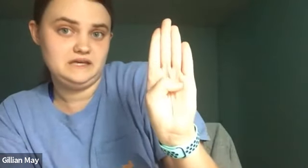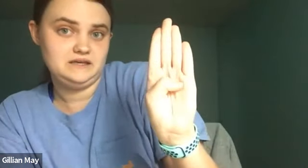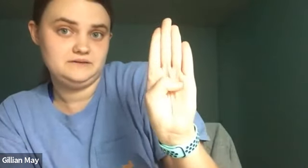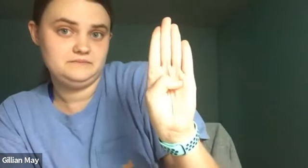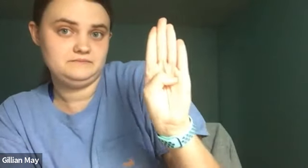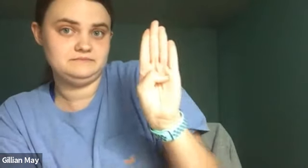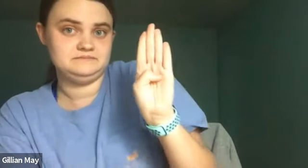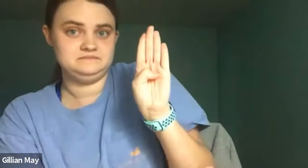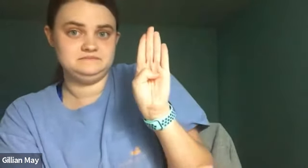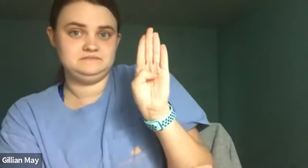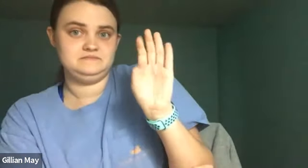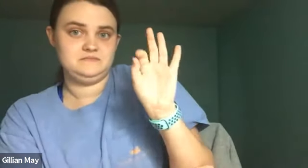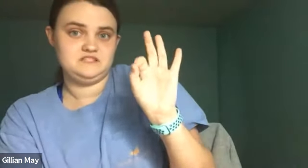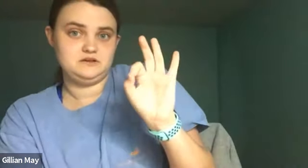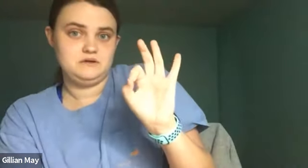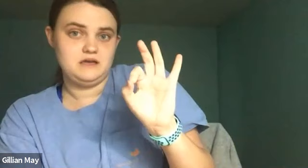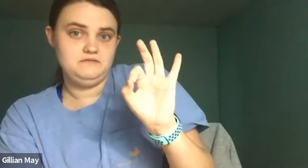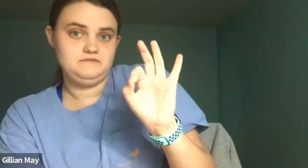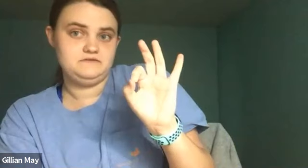F-E-B. So